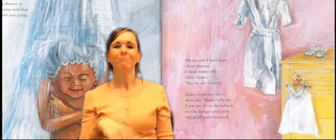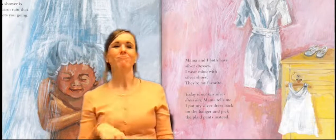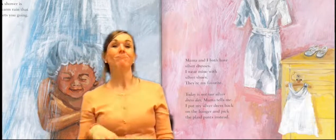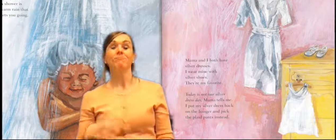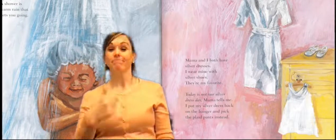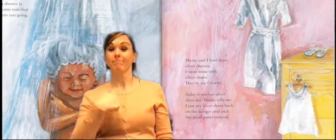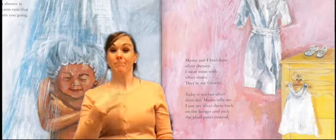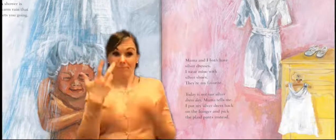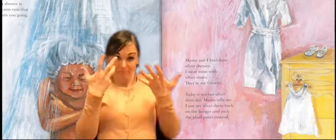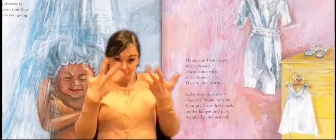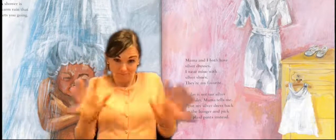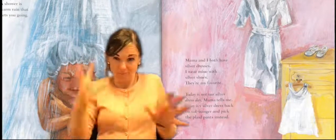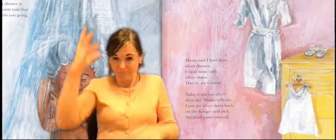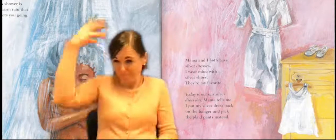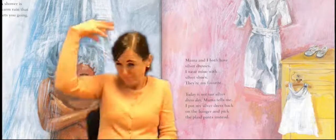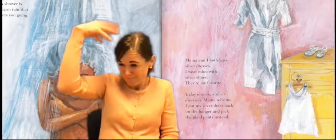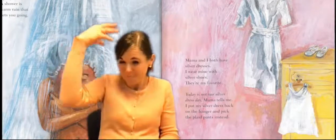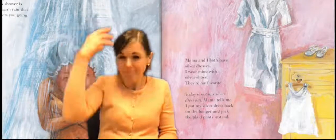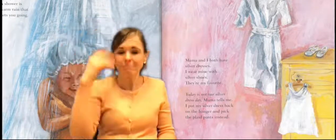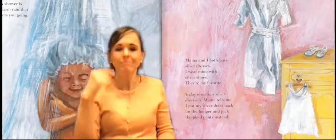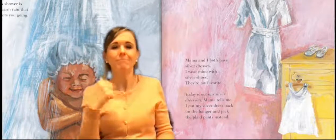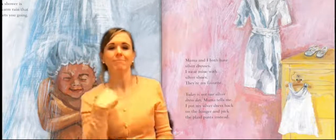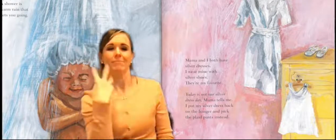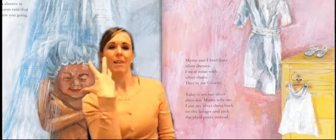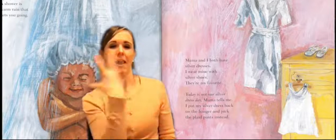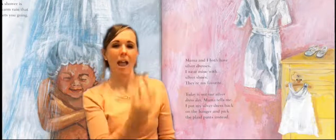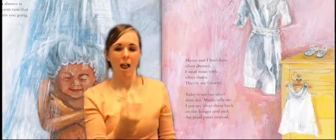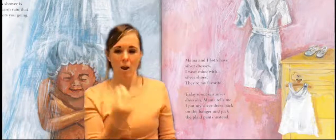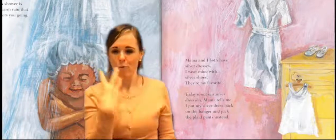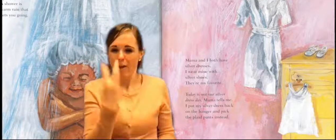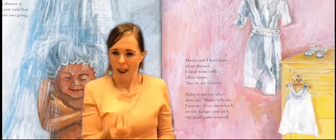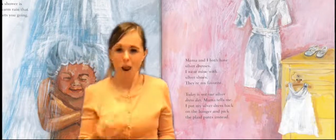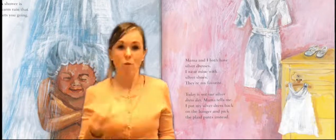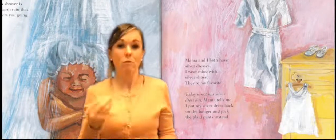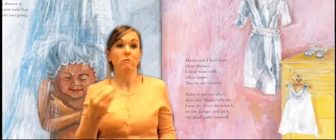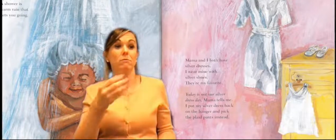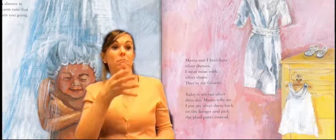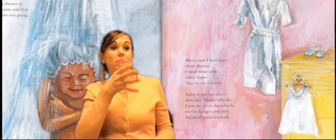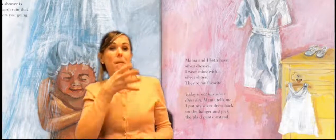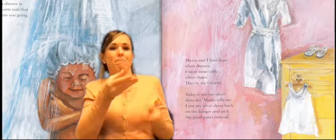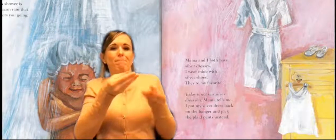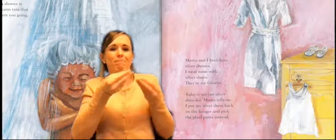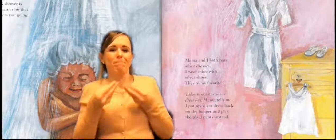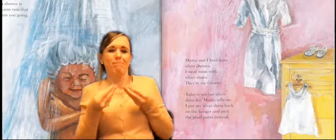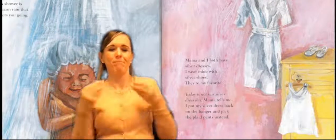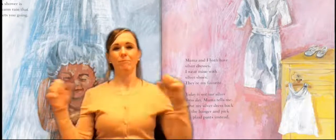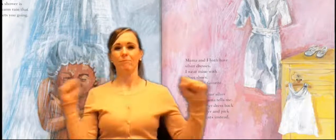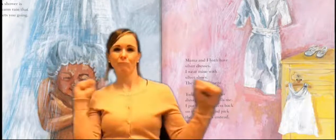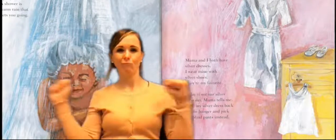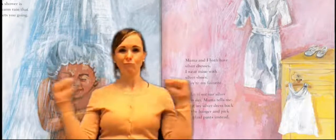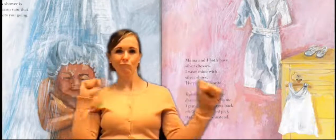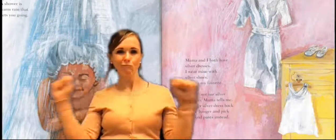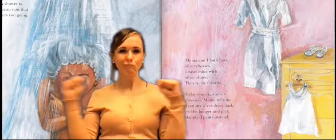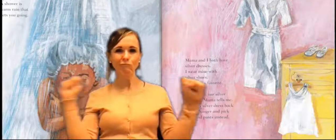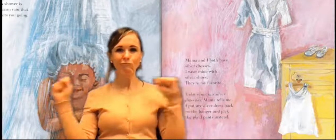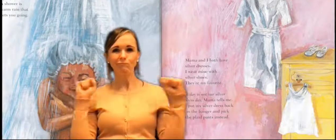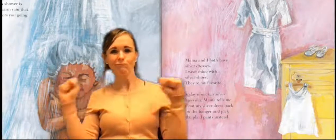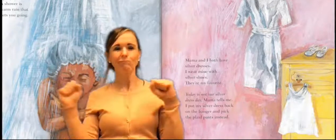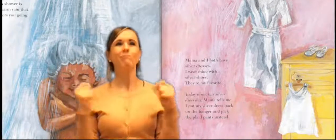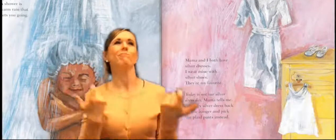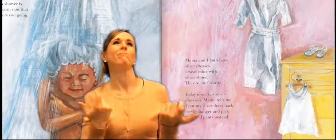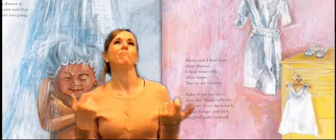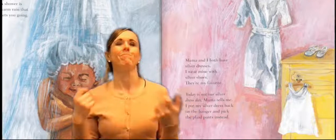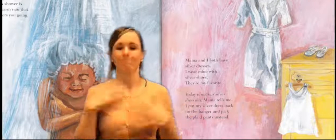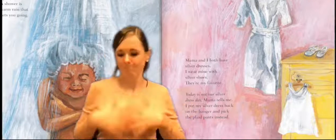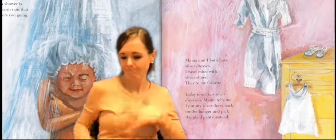like rain. Just like it. When I'm done with my shower, I get out, and Mama